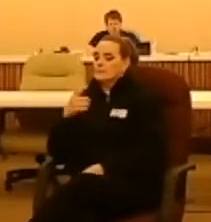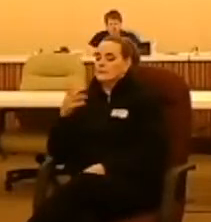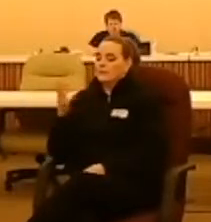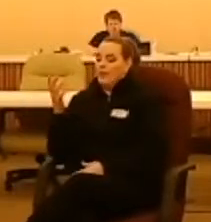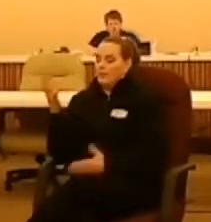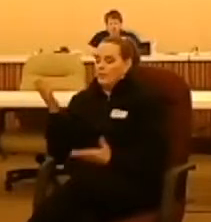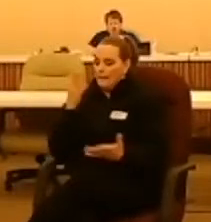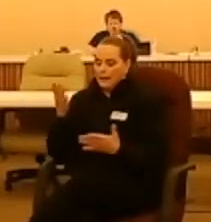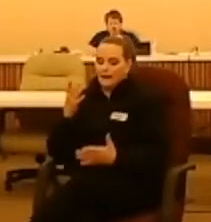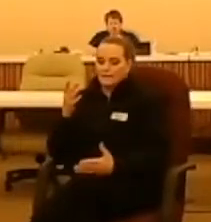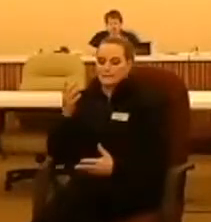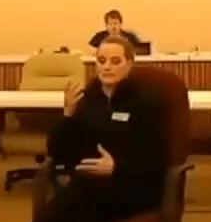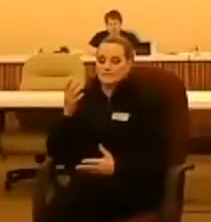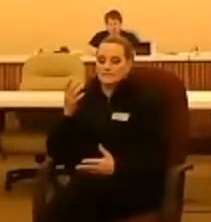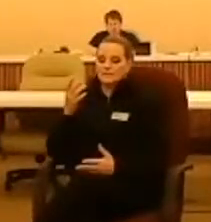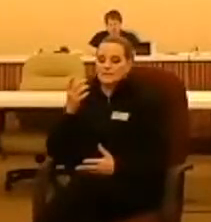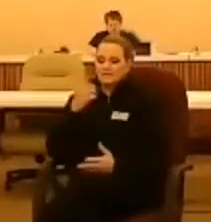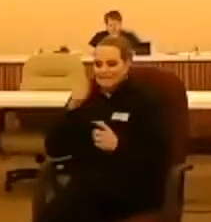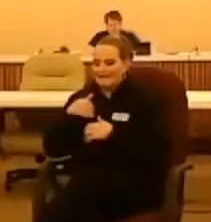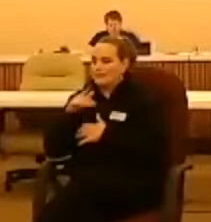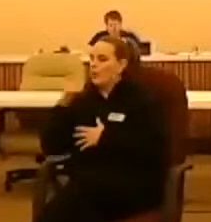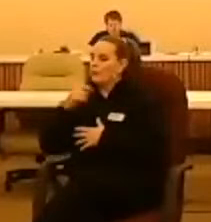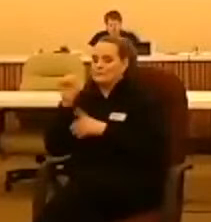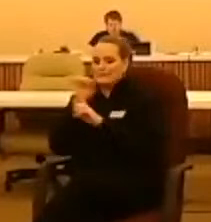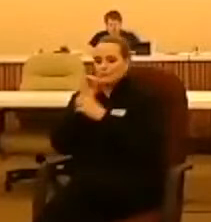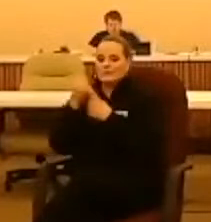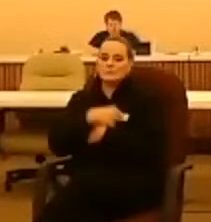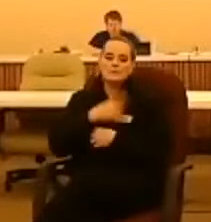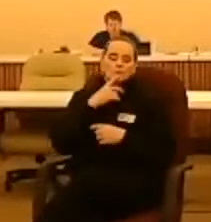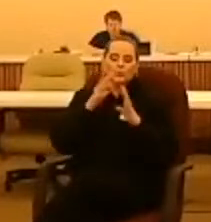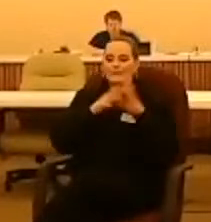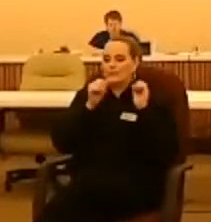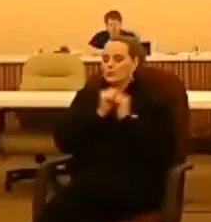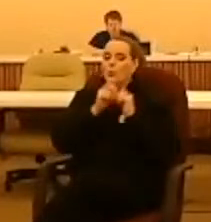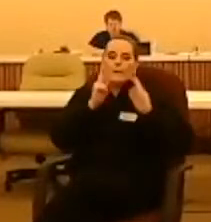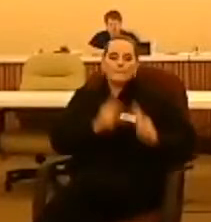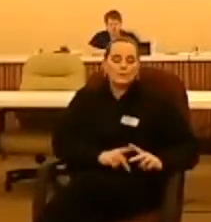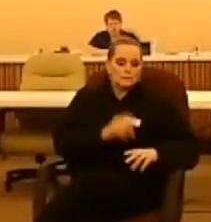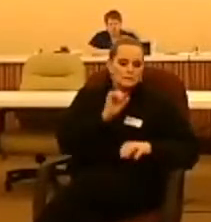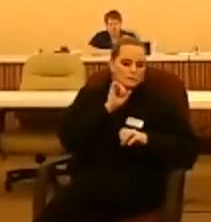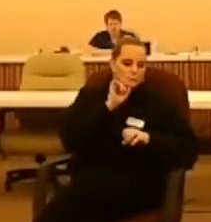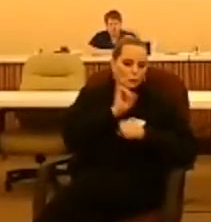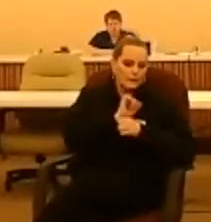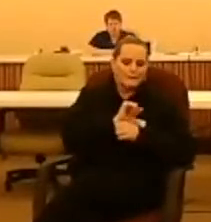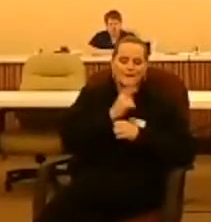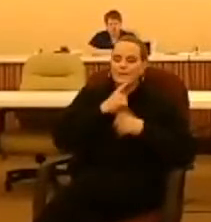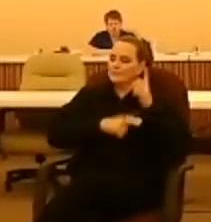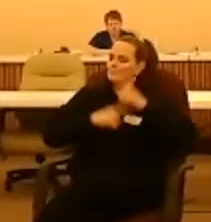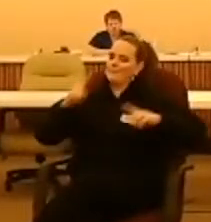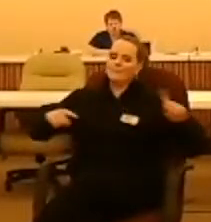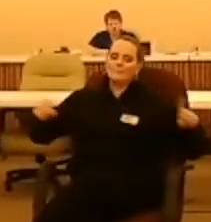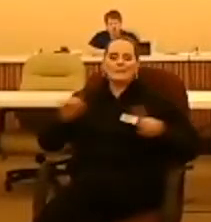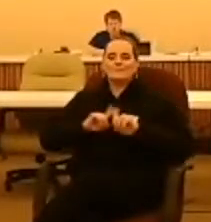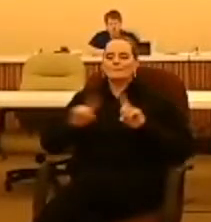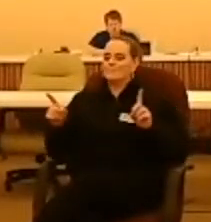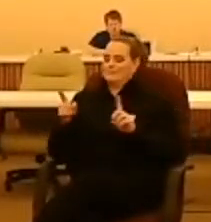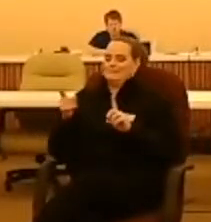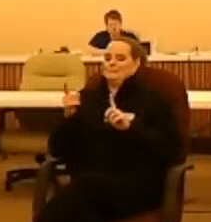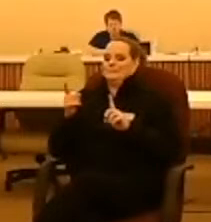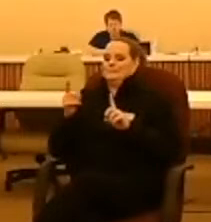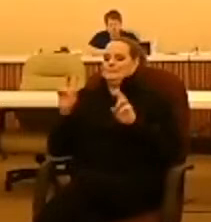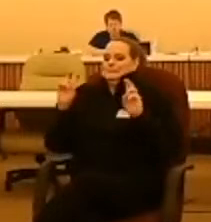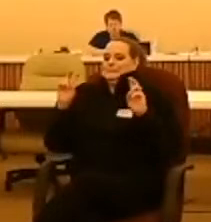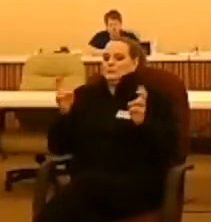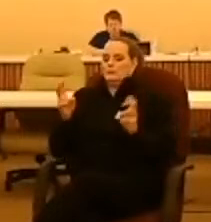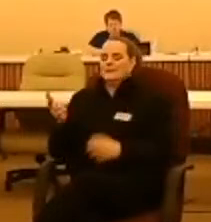other possibilities in terms of the person's employment tenure. So there are a whole variety of issues.